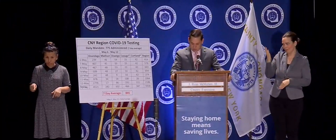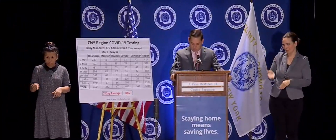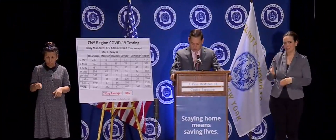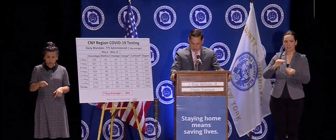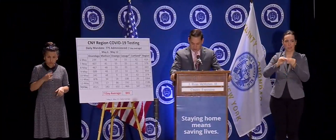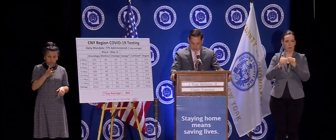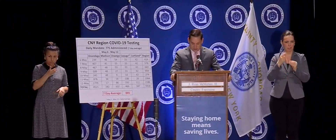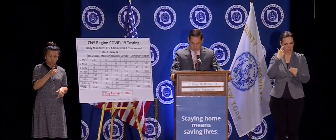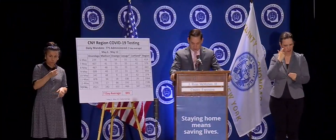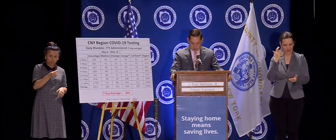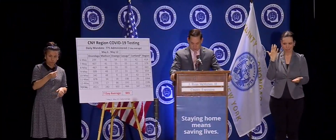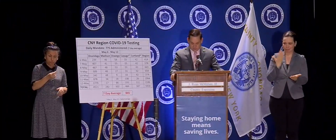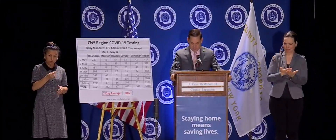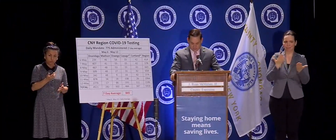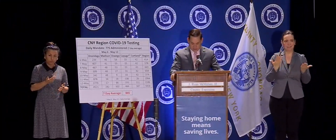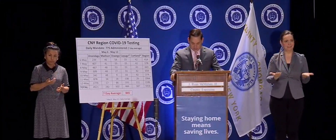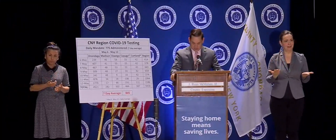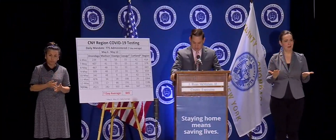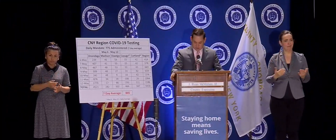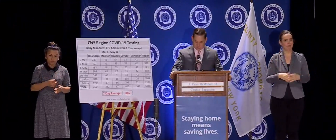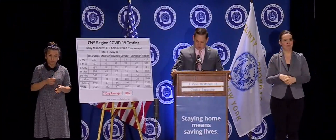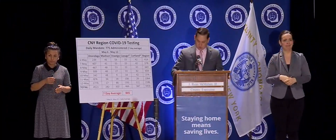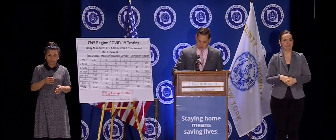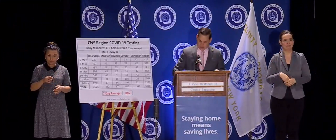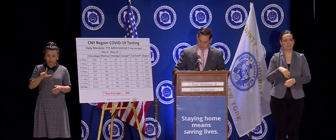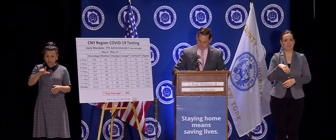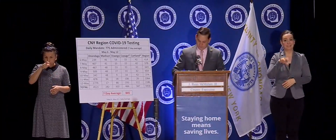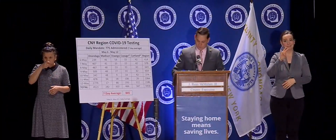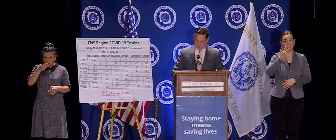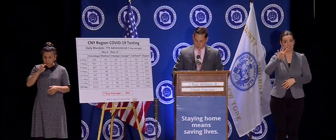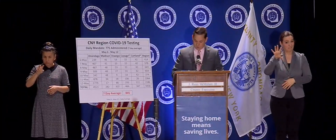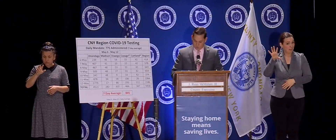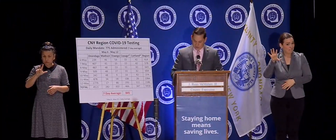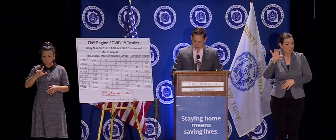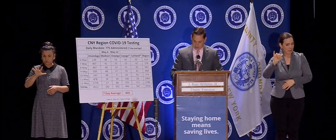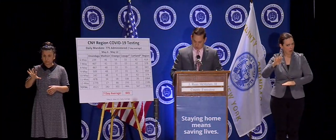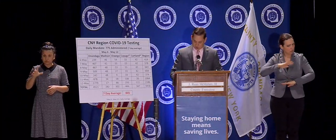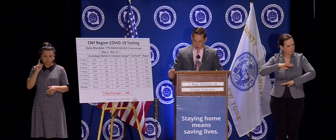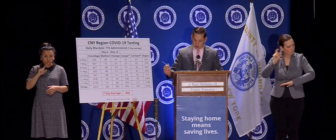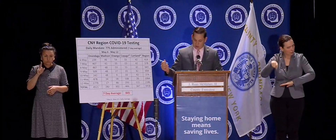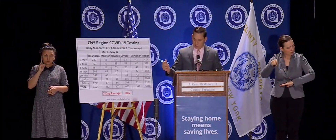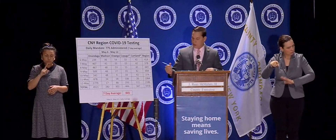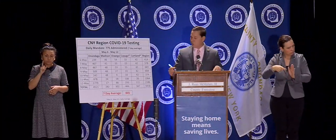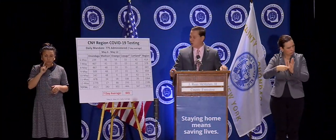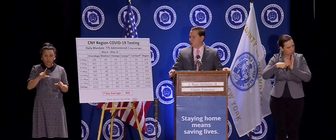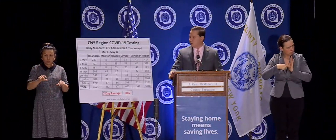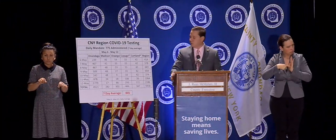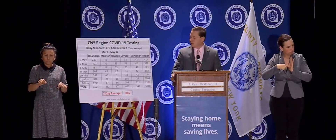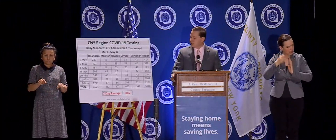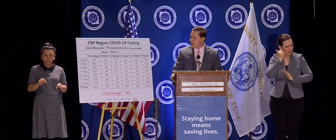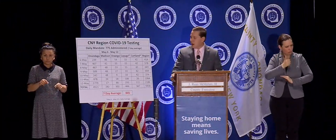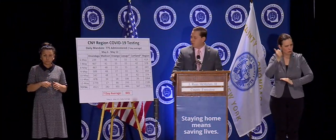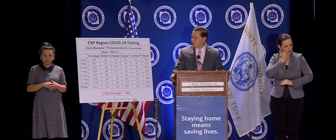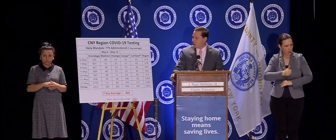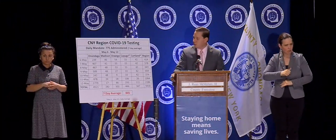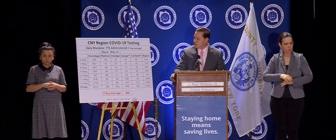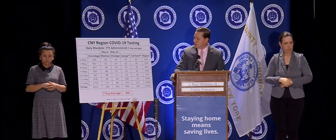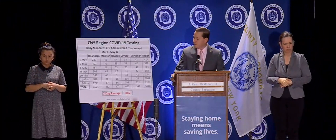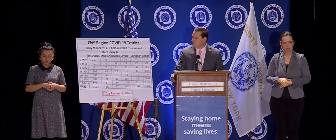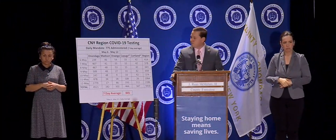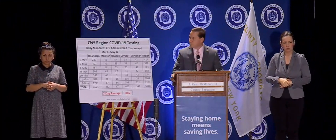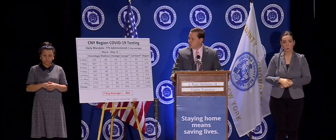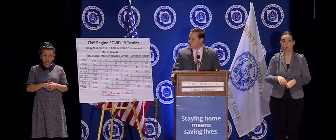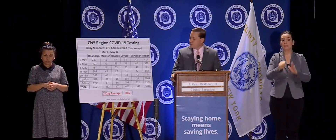when we look at this, we needed 775 tests administered per day. What we did in this chart here is we took from the state health